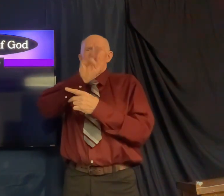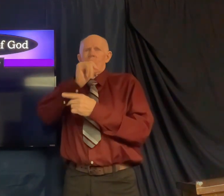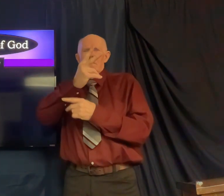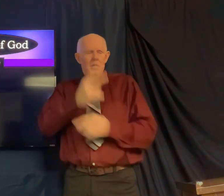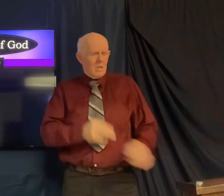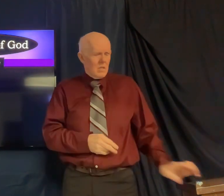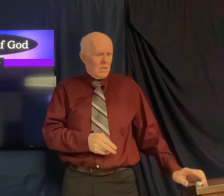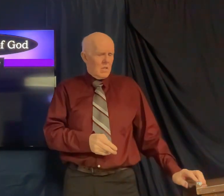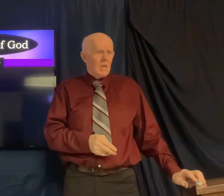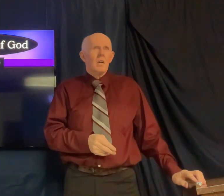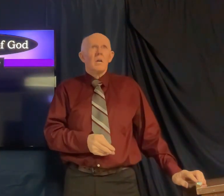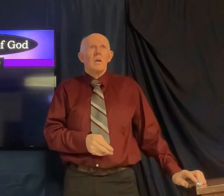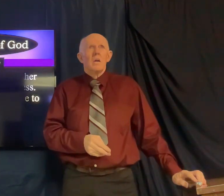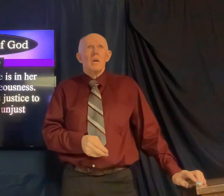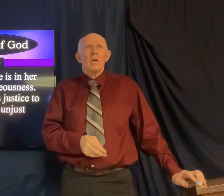King James Version,